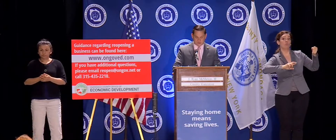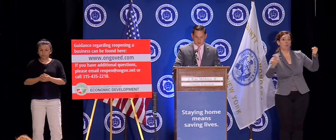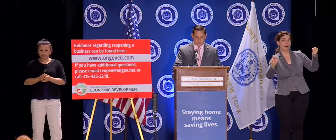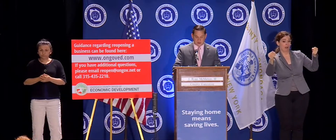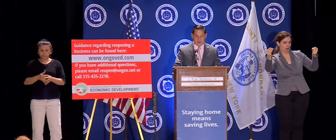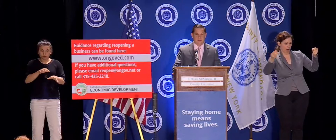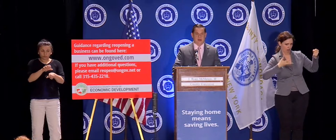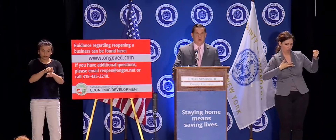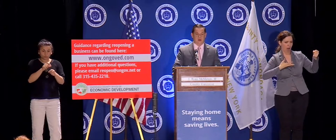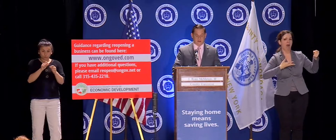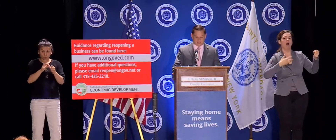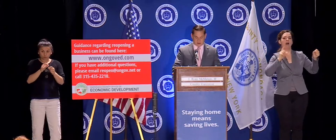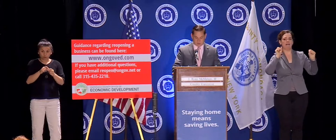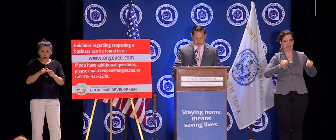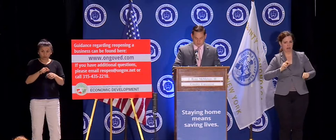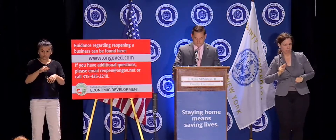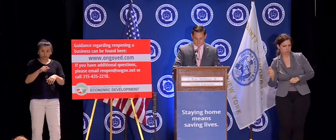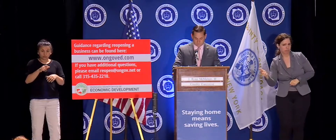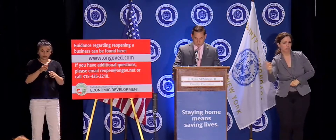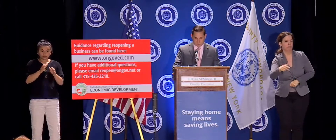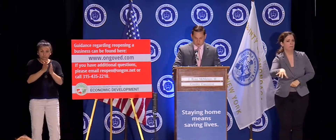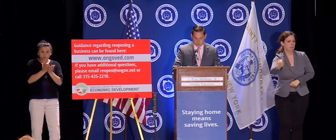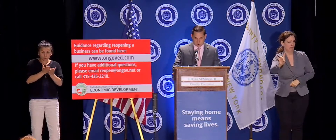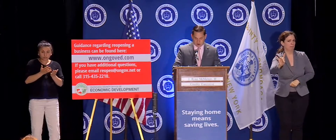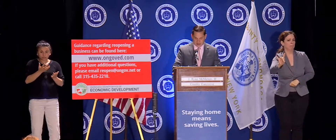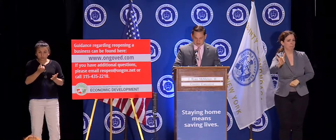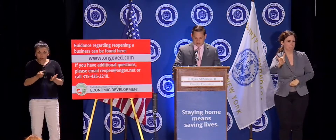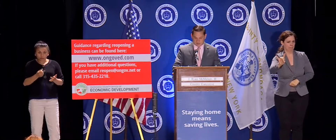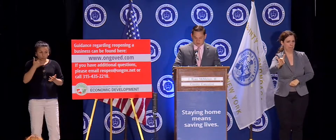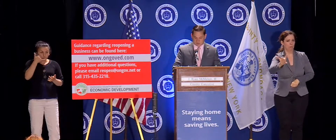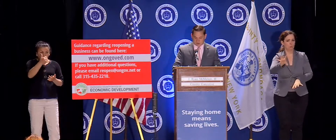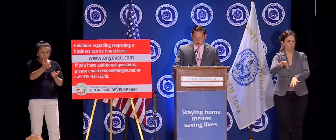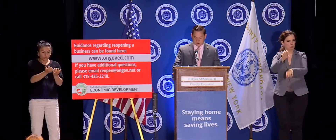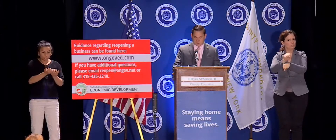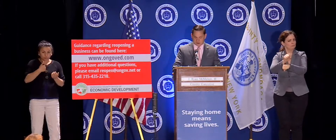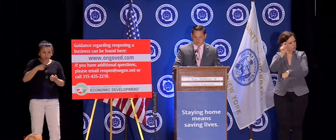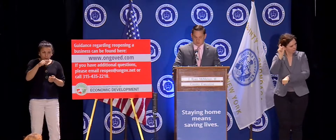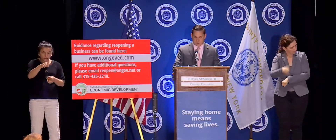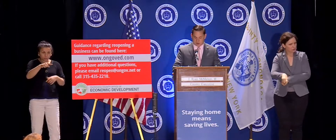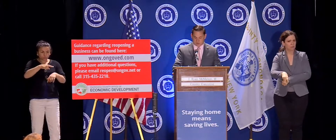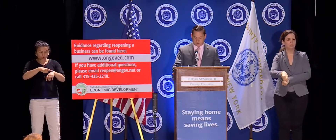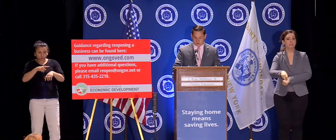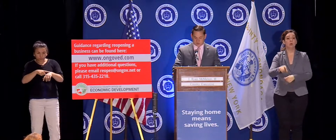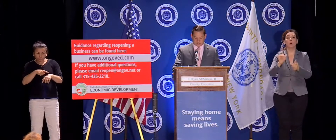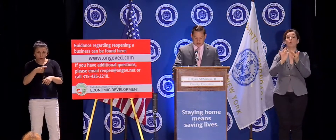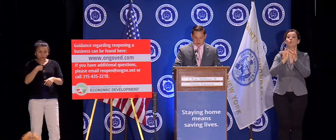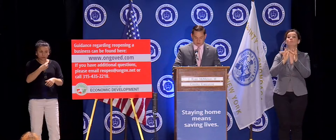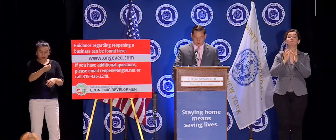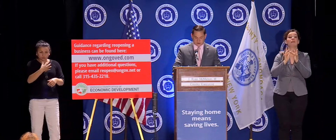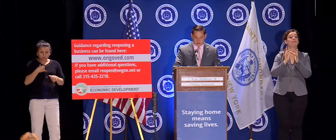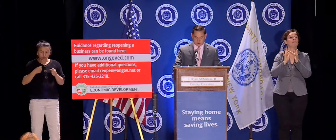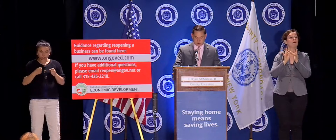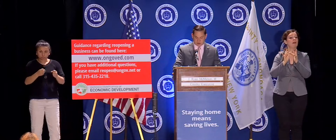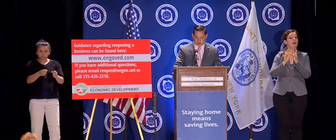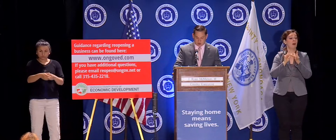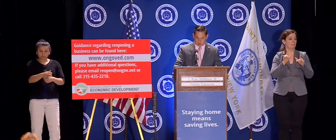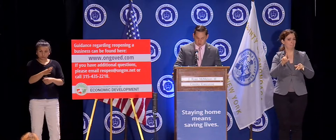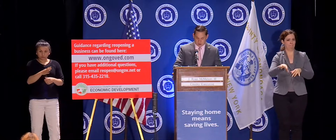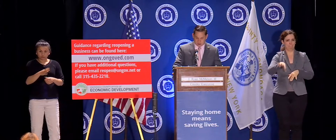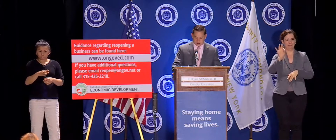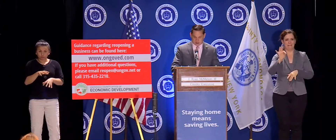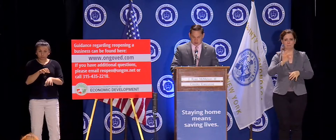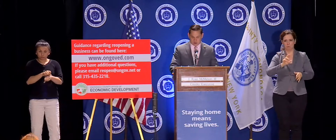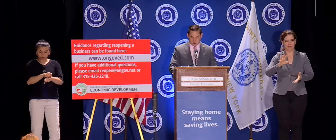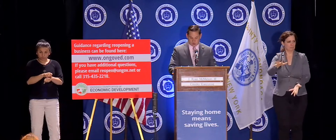the website and by calling the library. We are asking that people make reservations for pickup so we can have your materials ready to